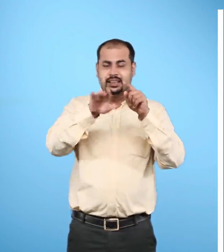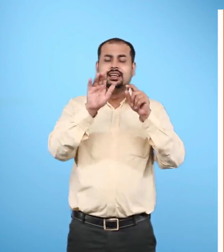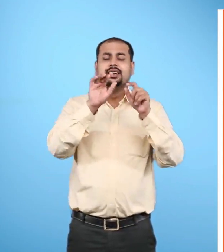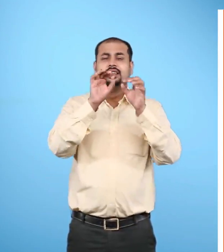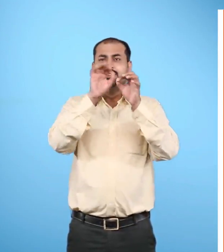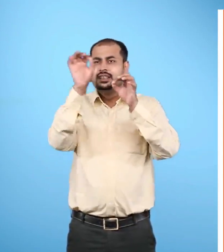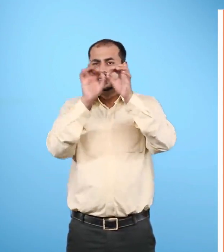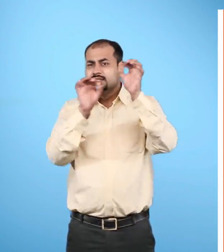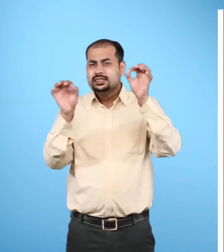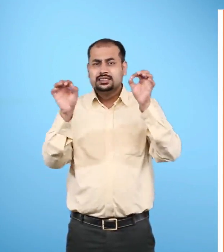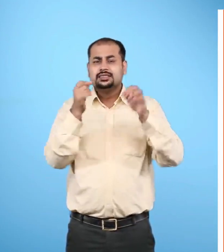area?